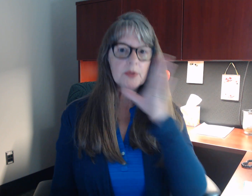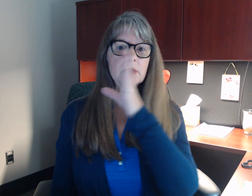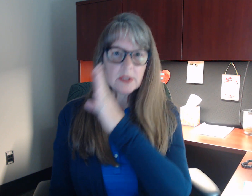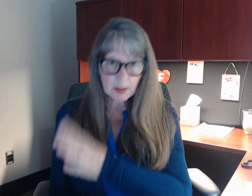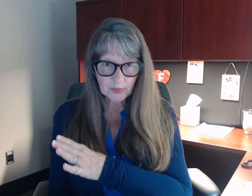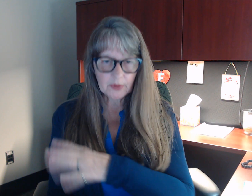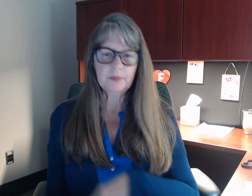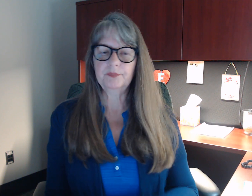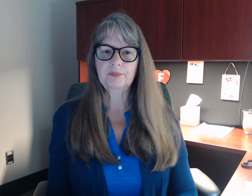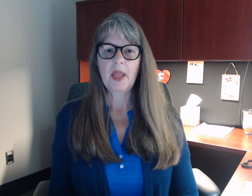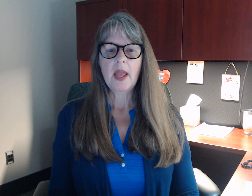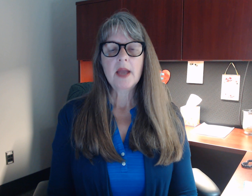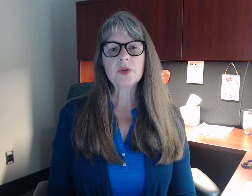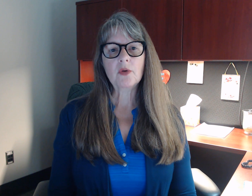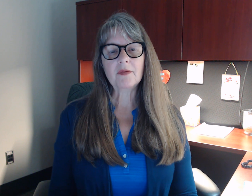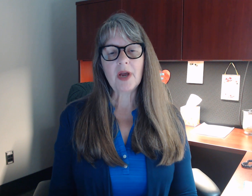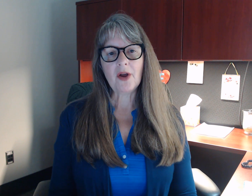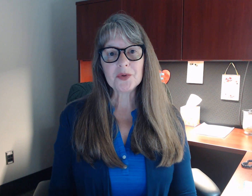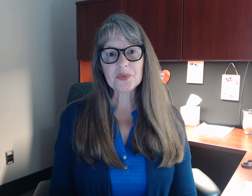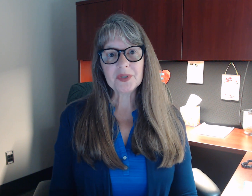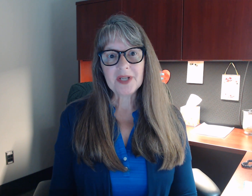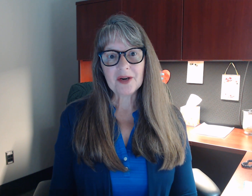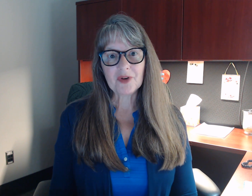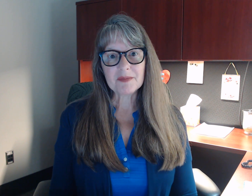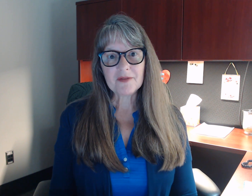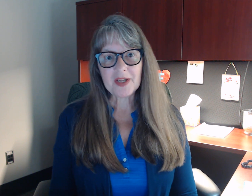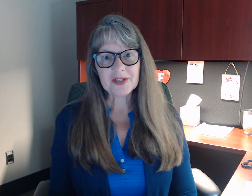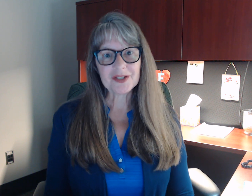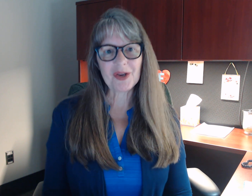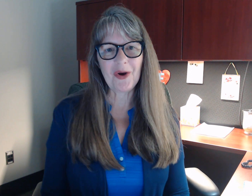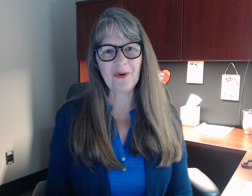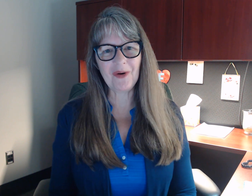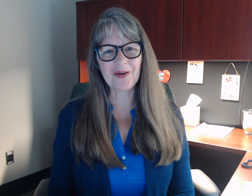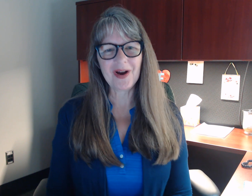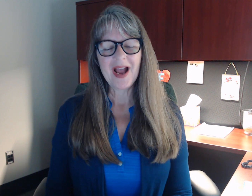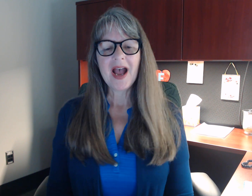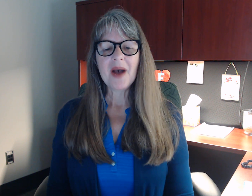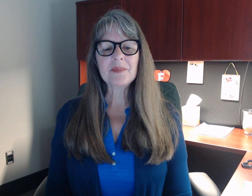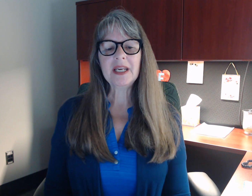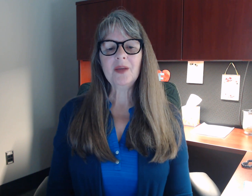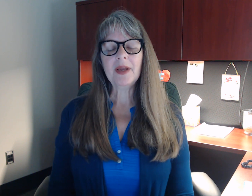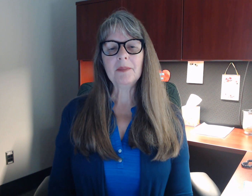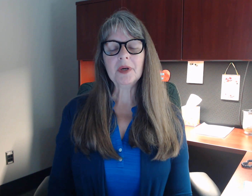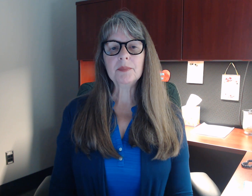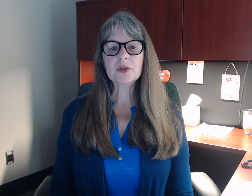a W. So I've got all this written down in front of my face, and so but anyway, I'm going to put